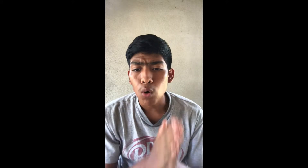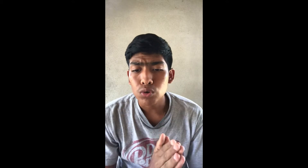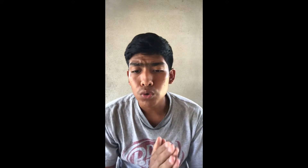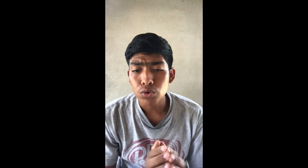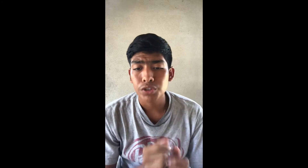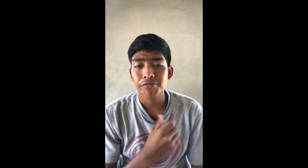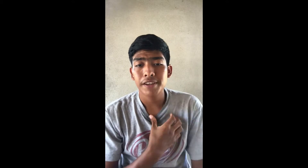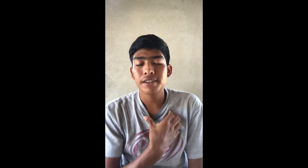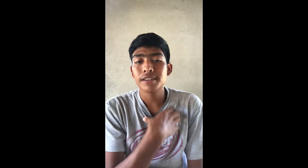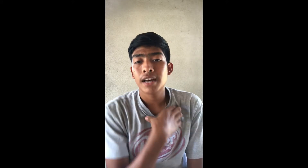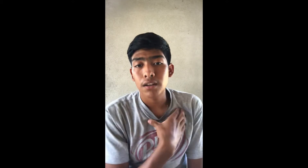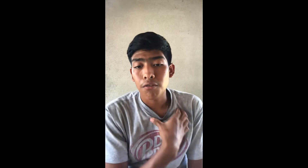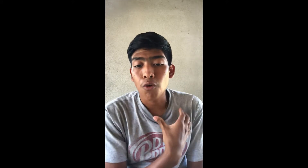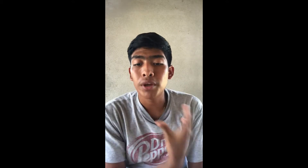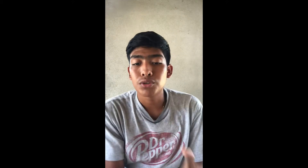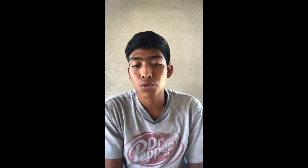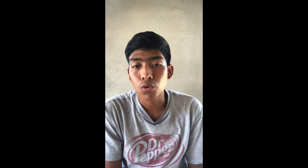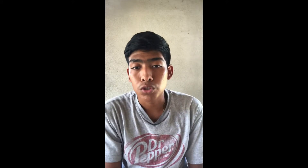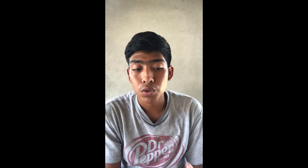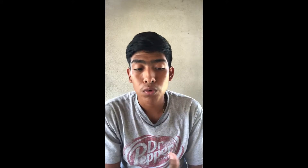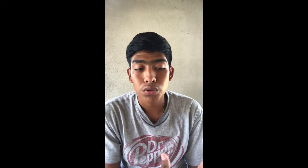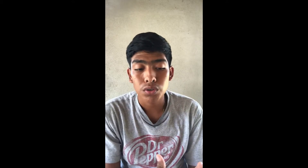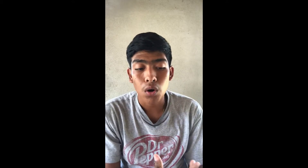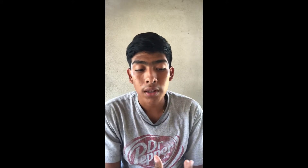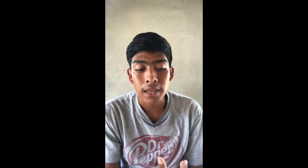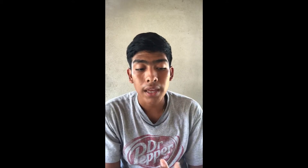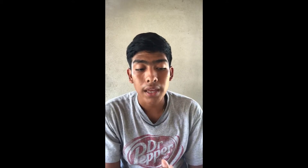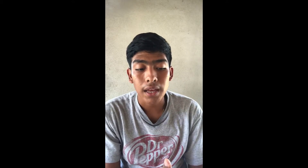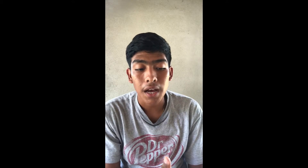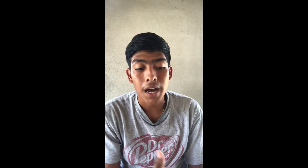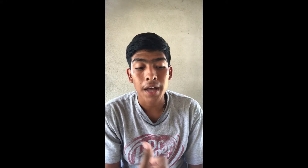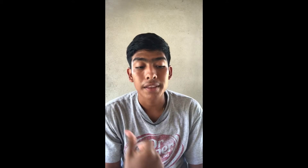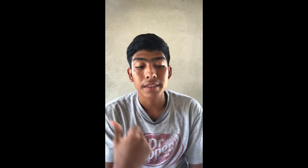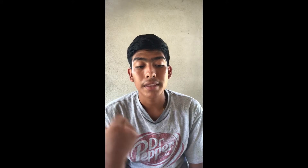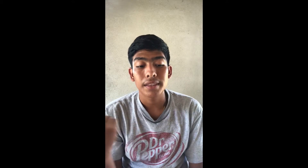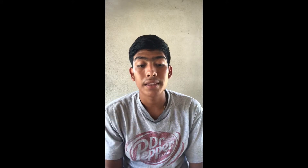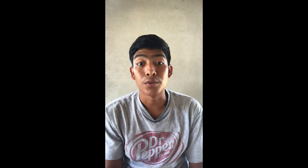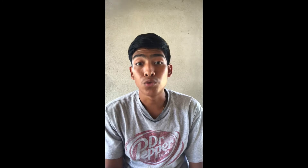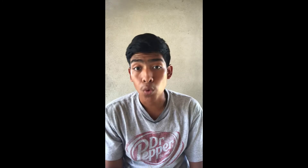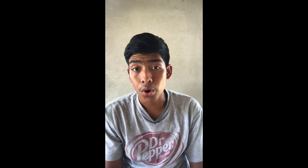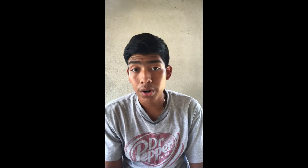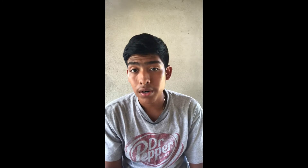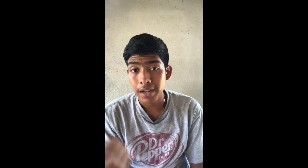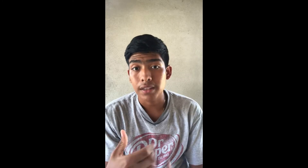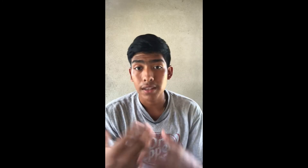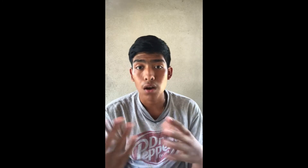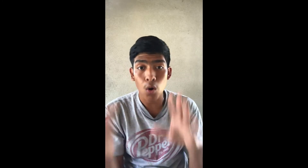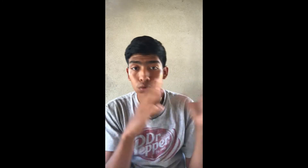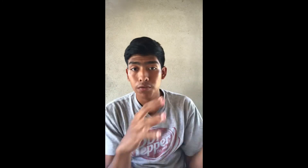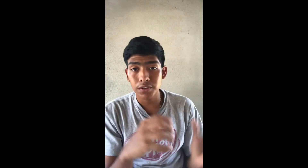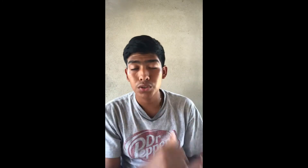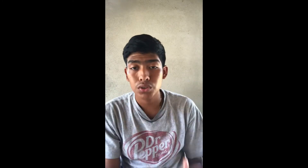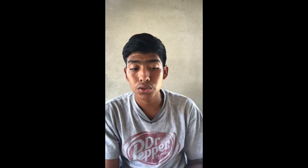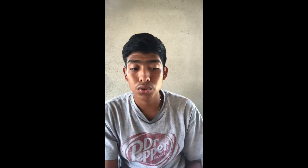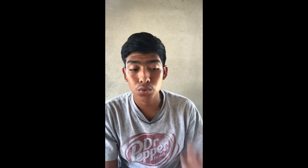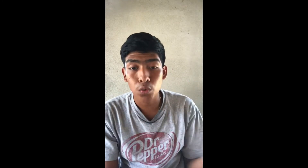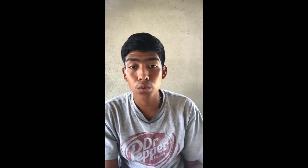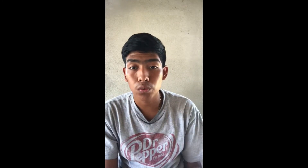to school. She feel that of going to school. She was only at the door, like out of the school